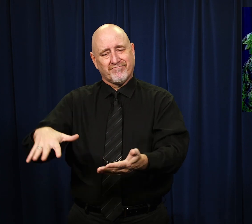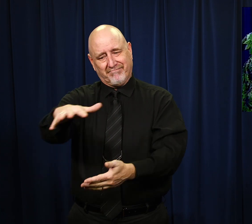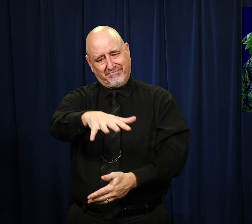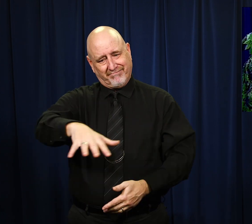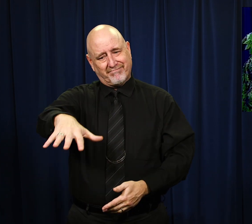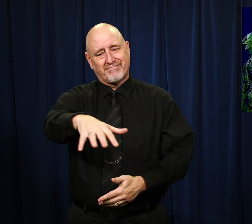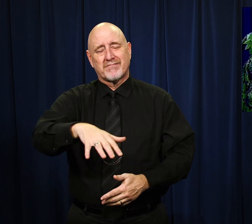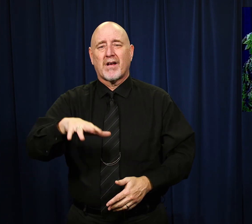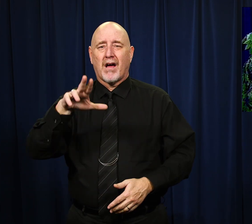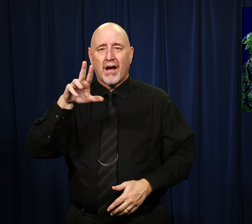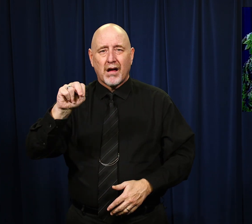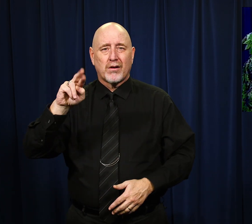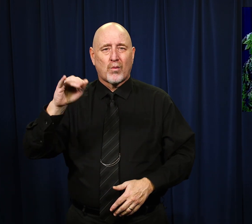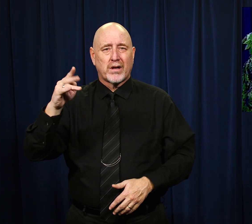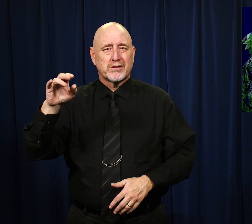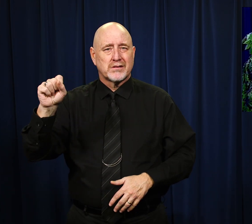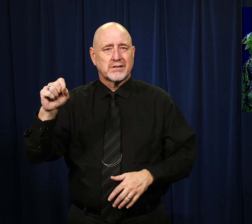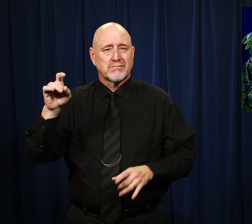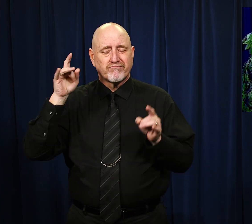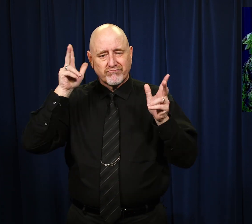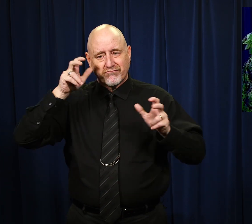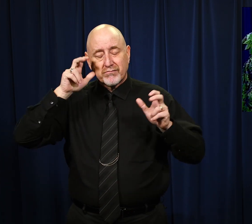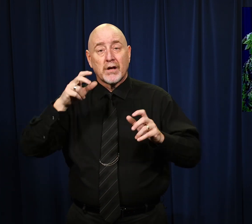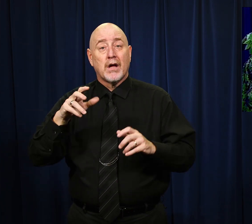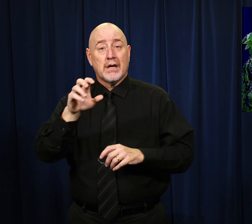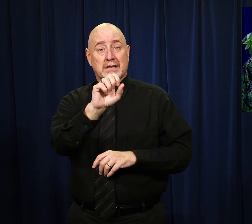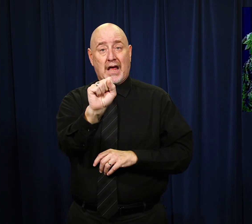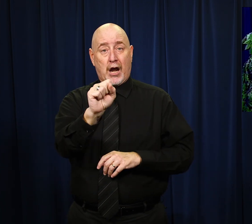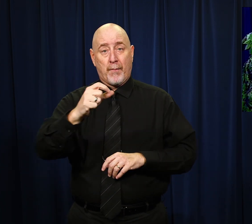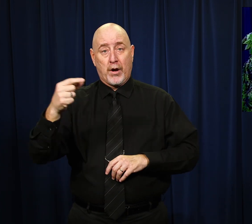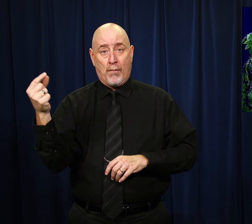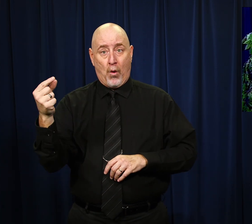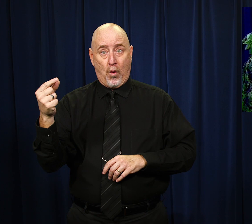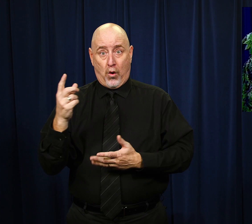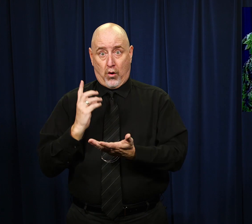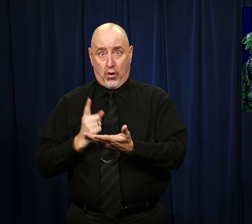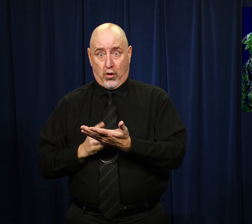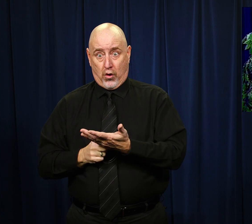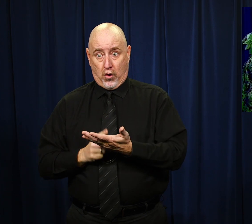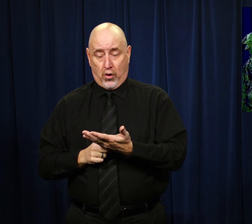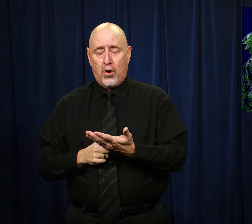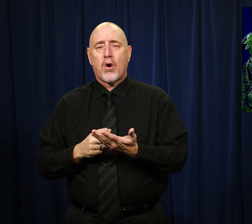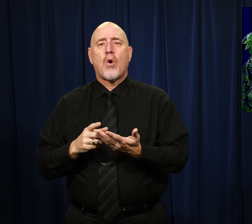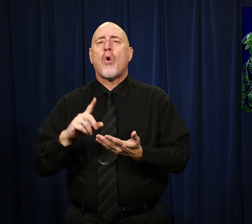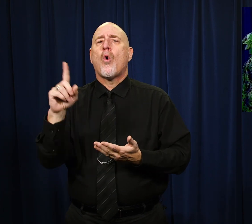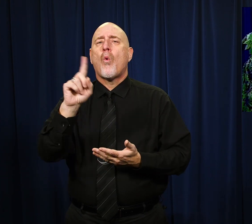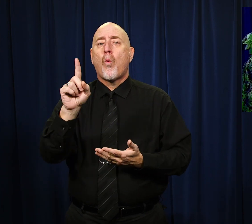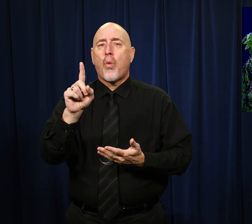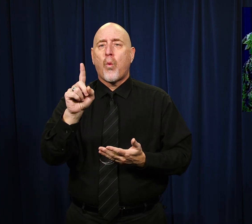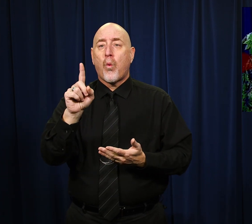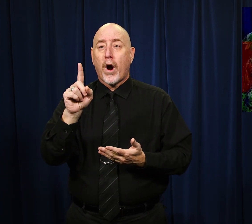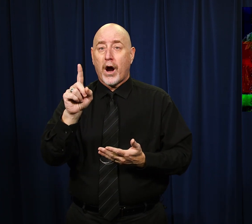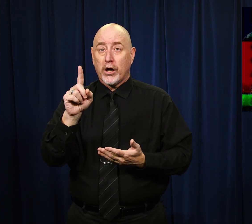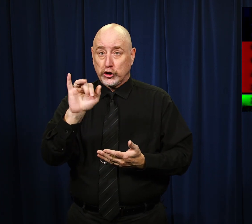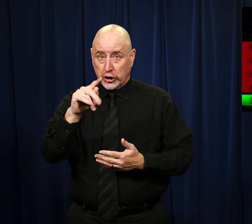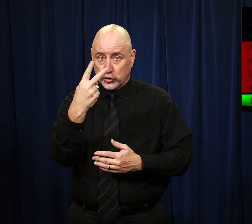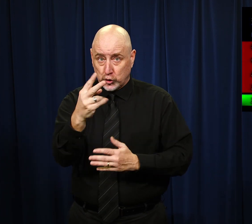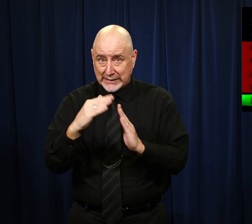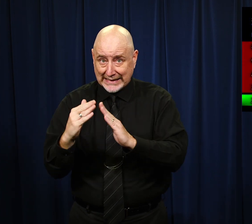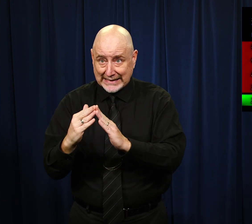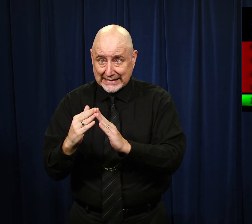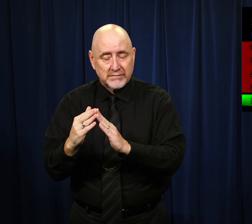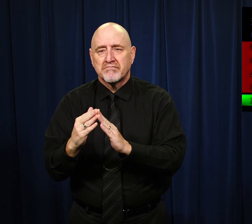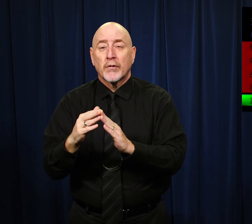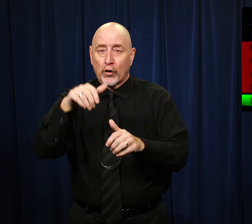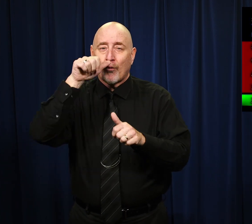are unrighteous. Now, when we talk about Sodom and Gomorrah, I want to look at really, were there just two cities?